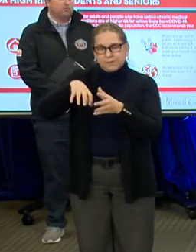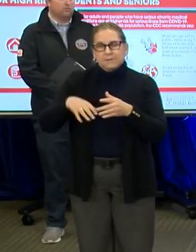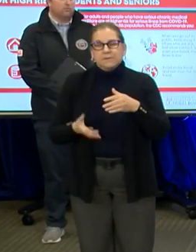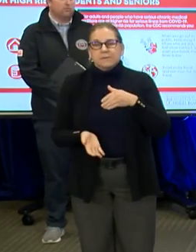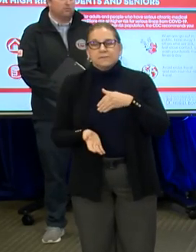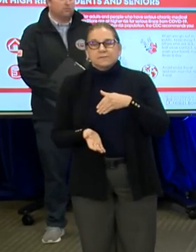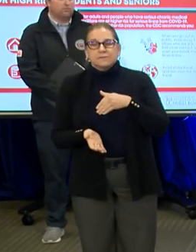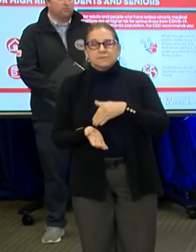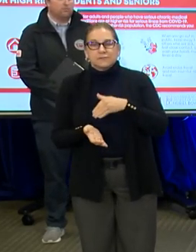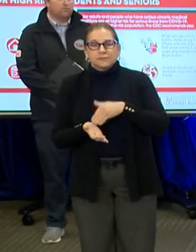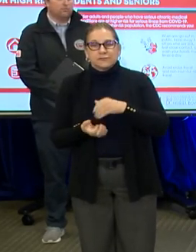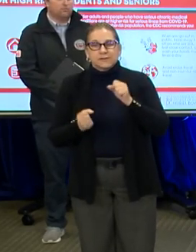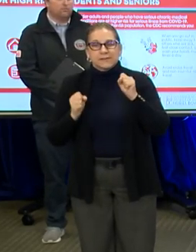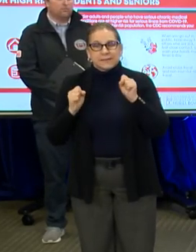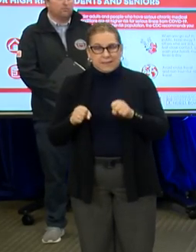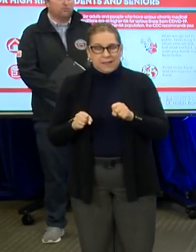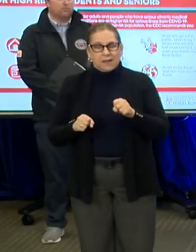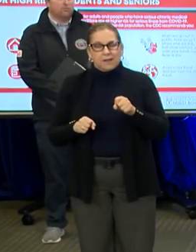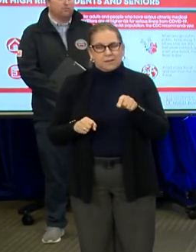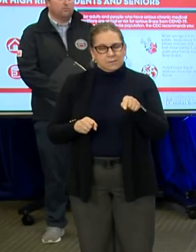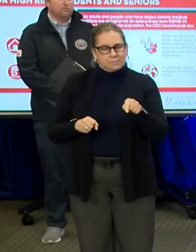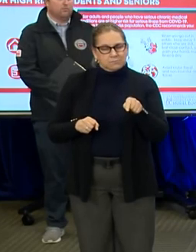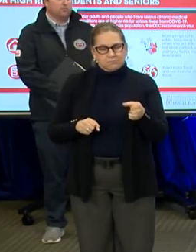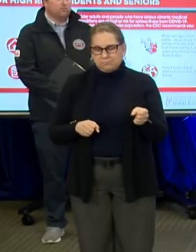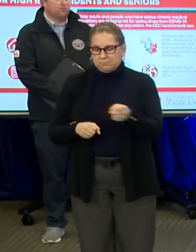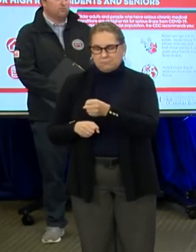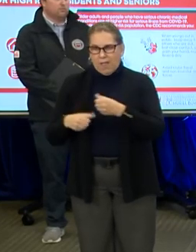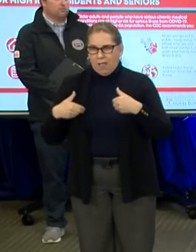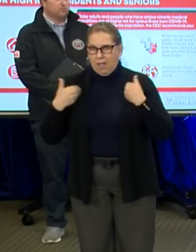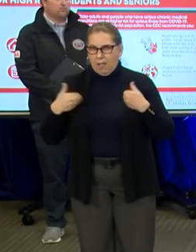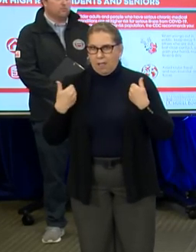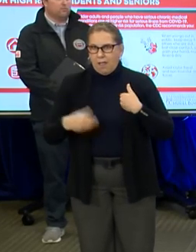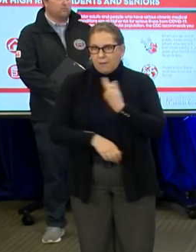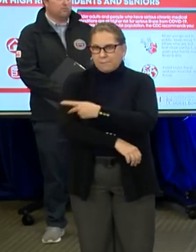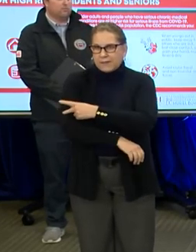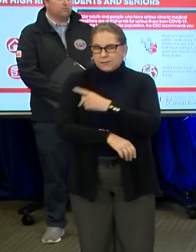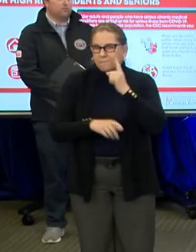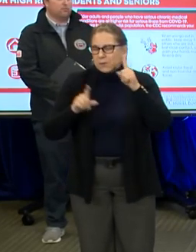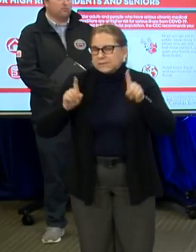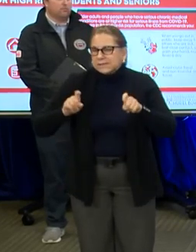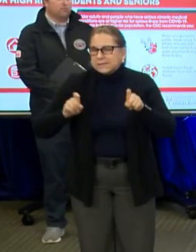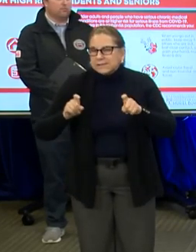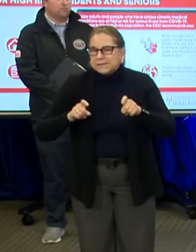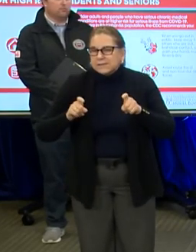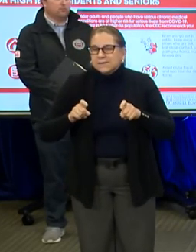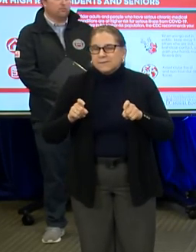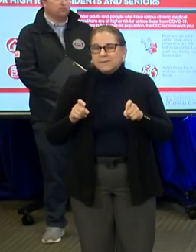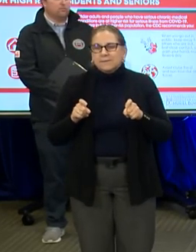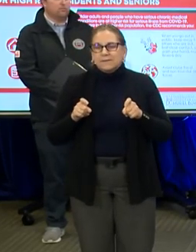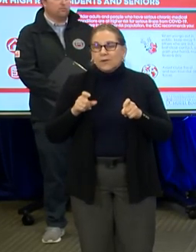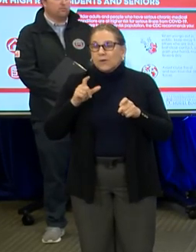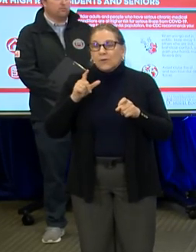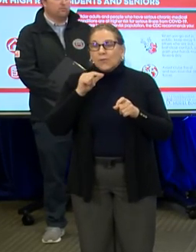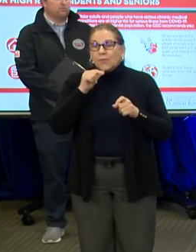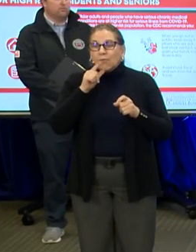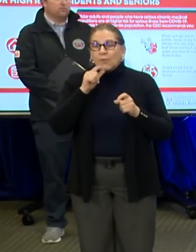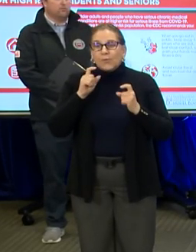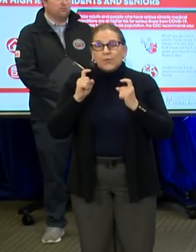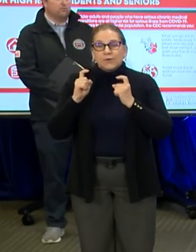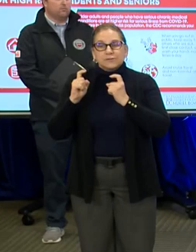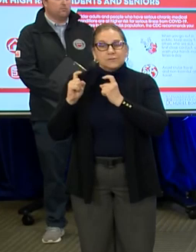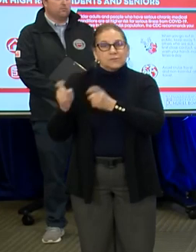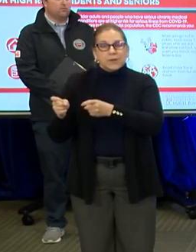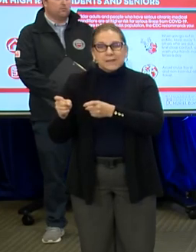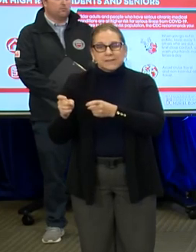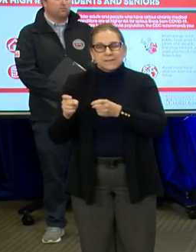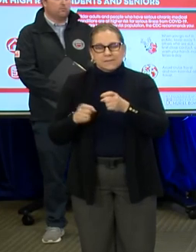and testing. The site location, donated by Trinity Washington University in Northwest DC, can safely test